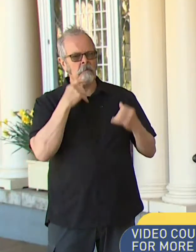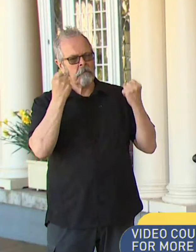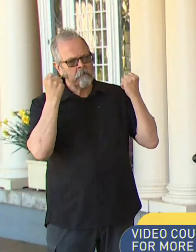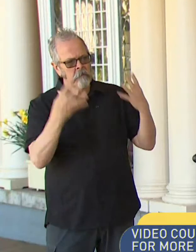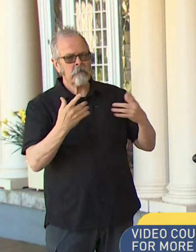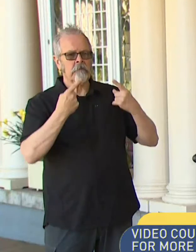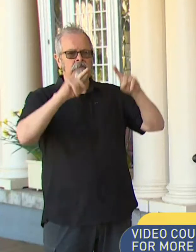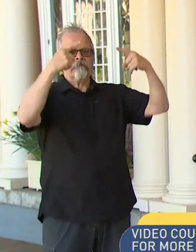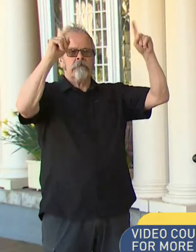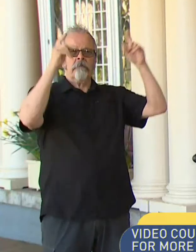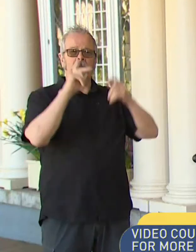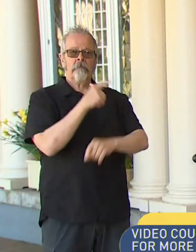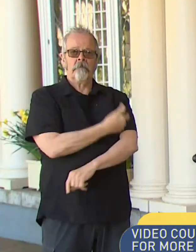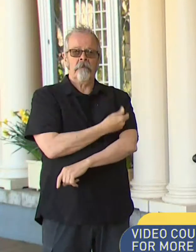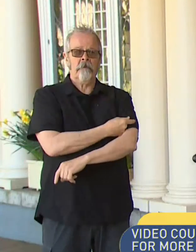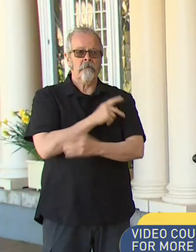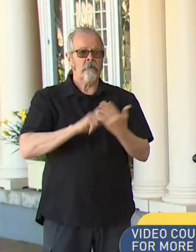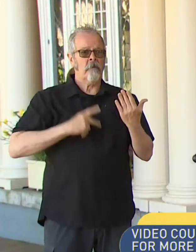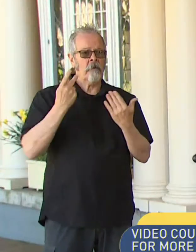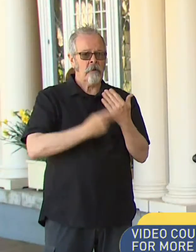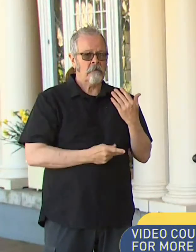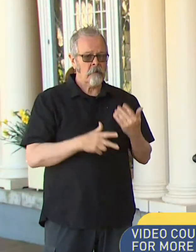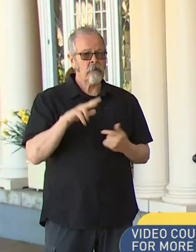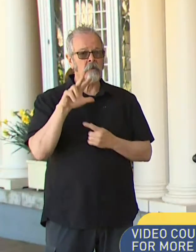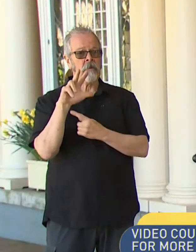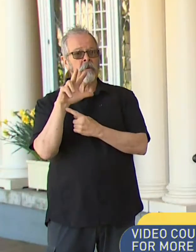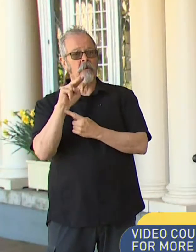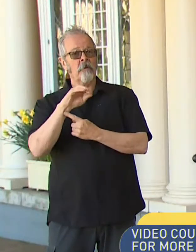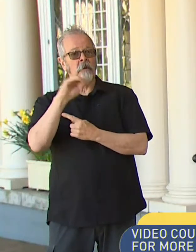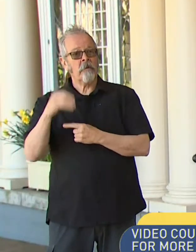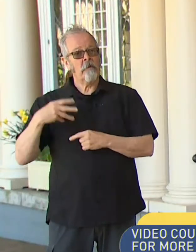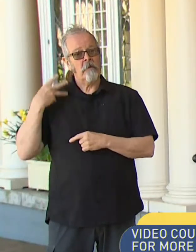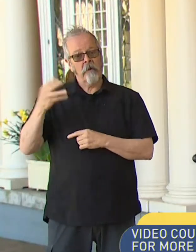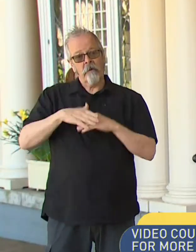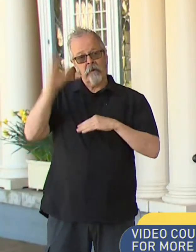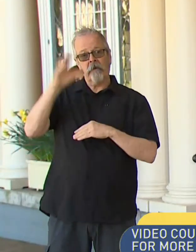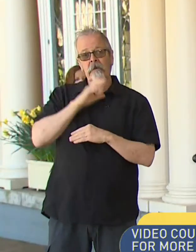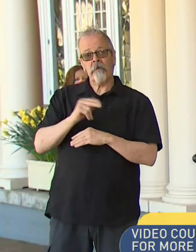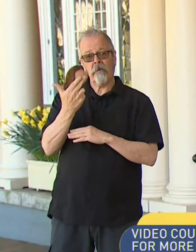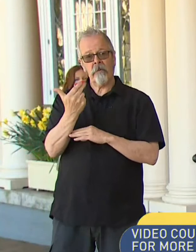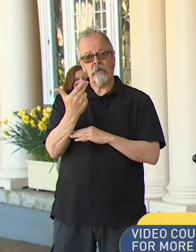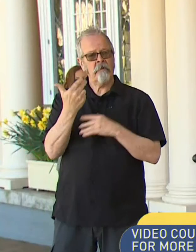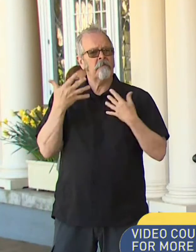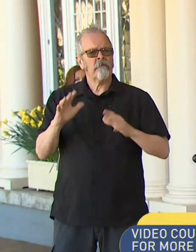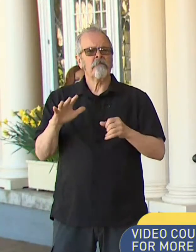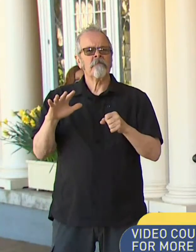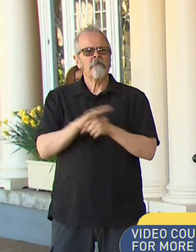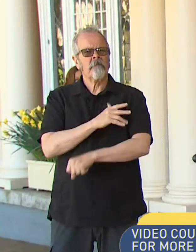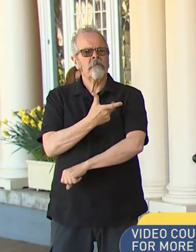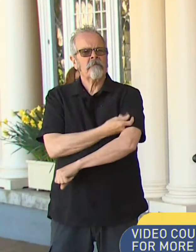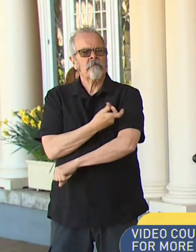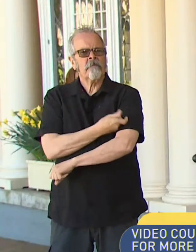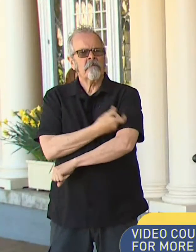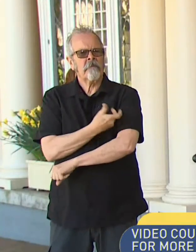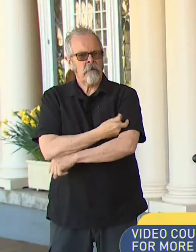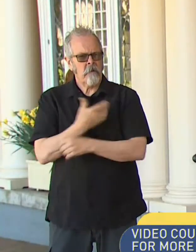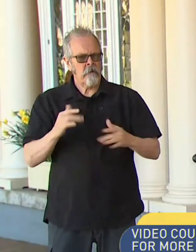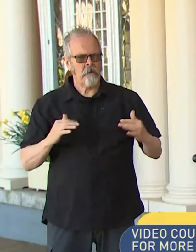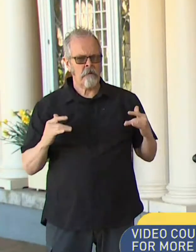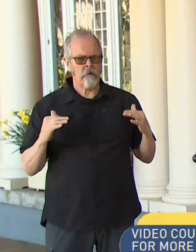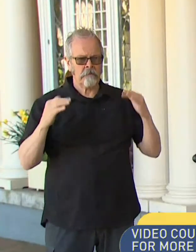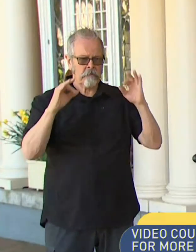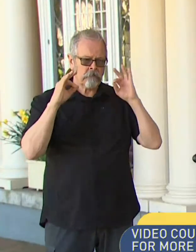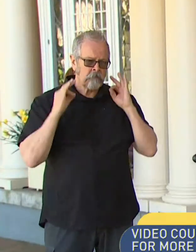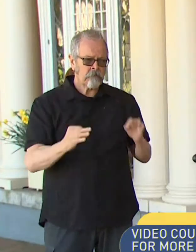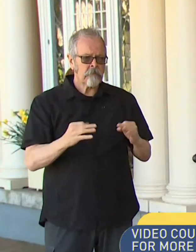program. 32% of Washingtonians over the age 18 have already been fully vaccinated. And we know that anyone over